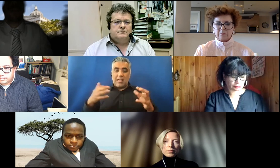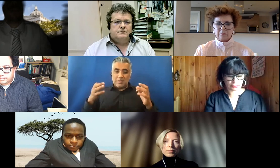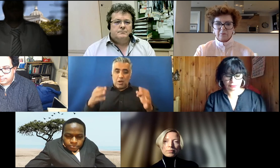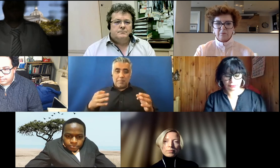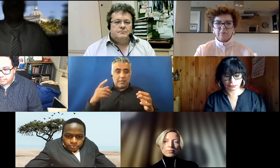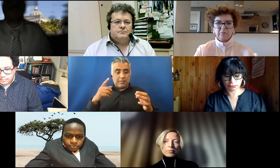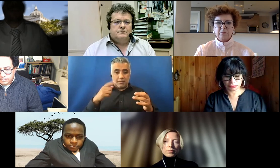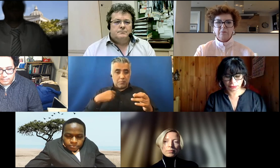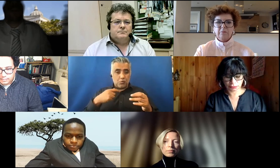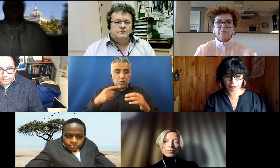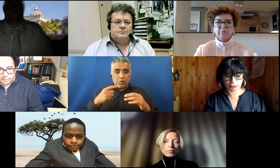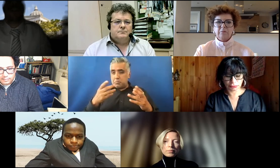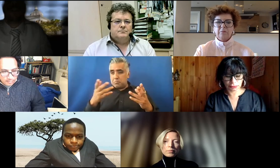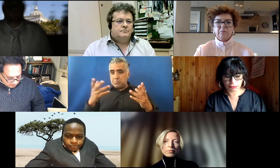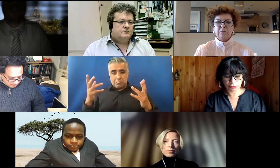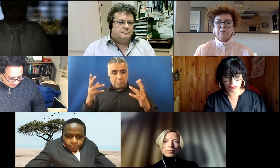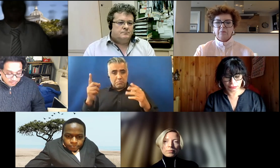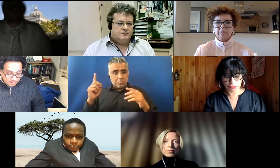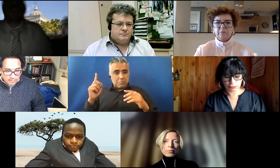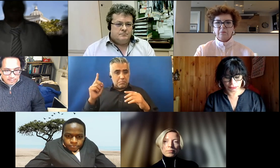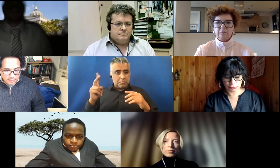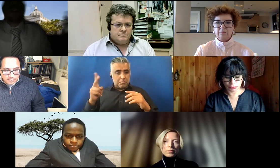minute or two for questions from the audience.